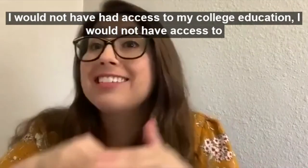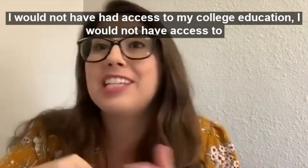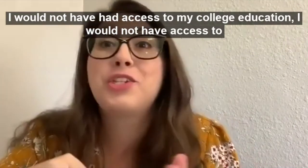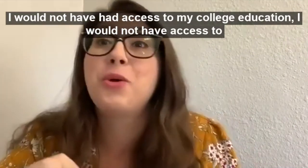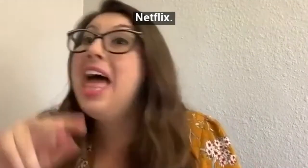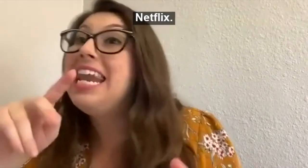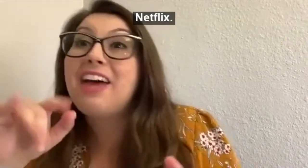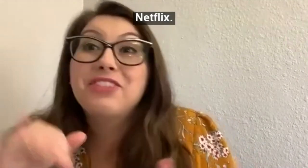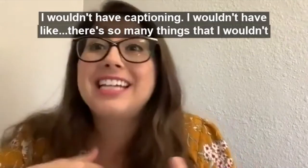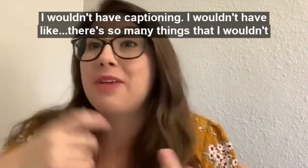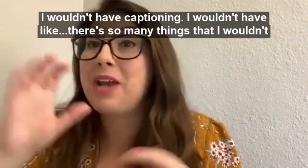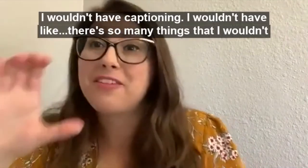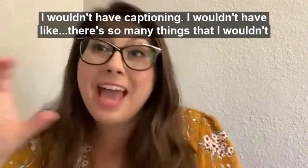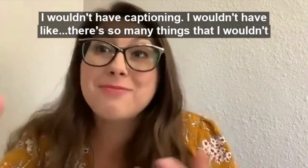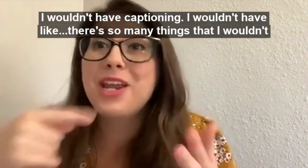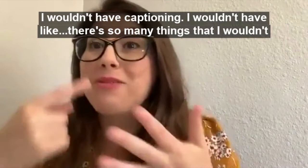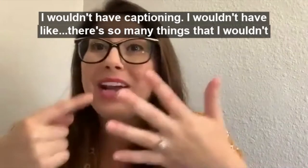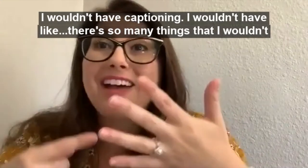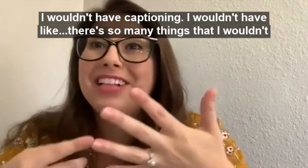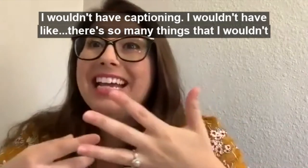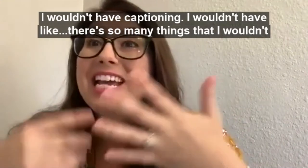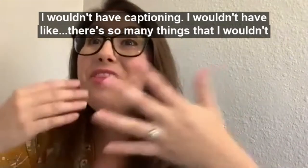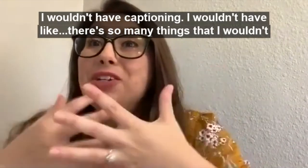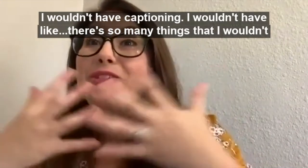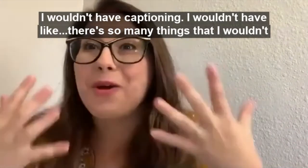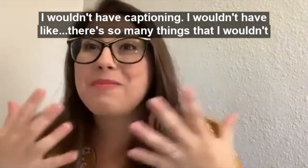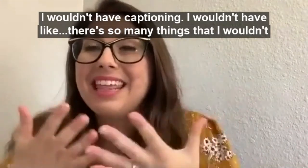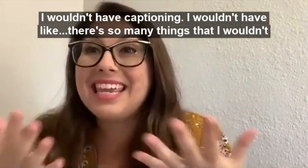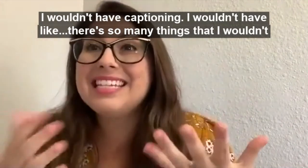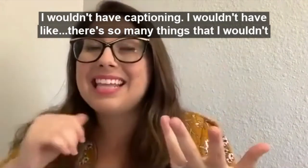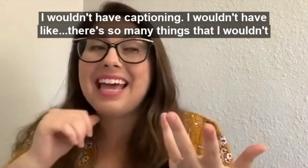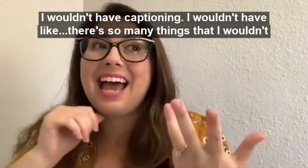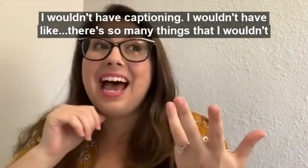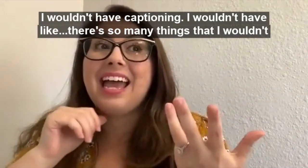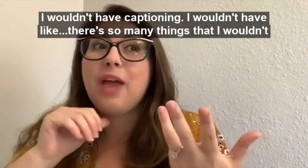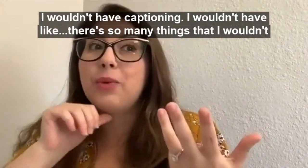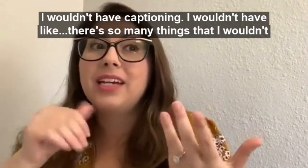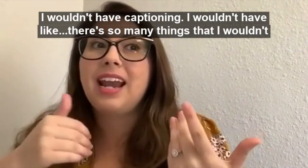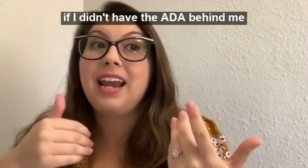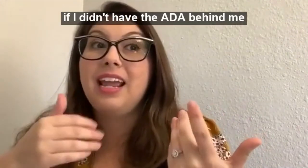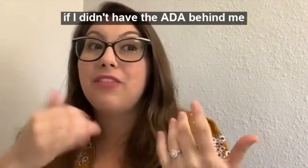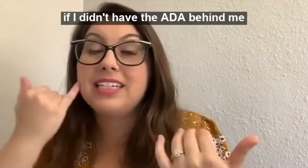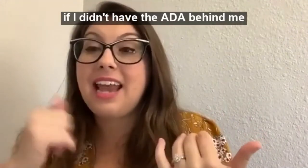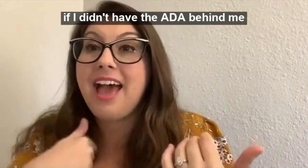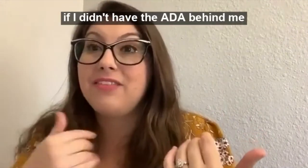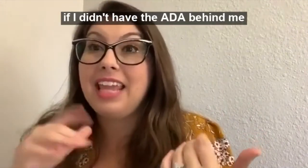access to Netflix. I wouldn't have captioning. I wouldn't have, like, there's so many things that I wouldn't, if I didn't have the